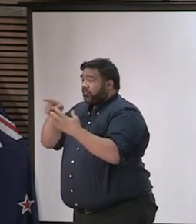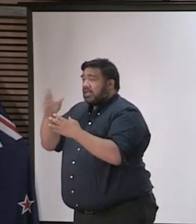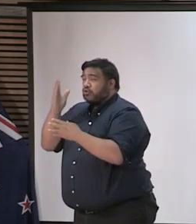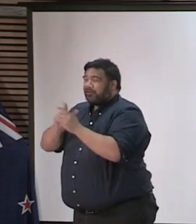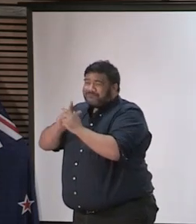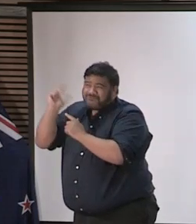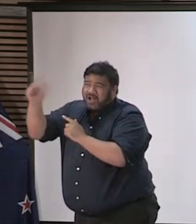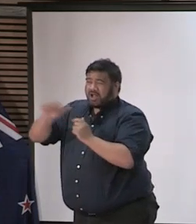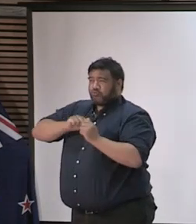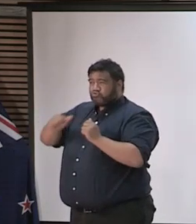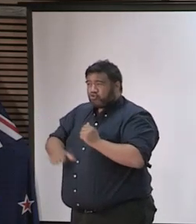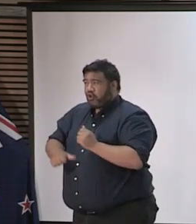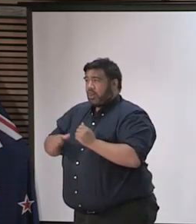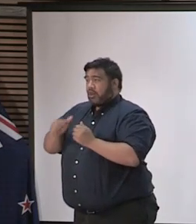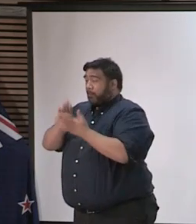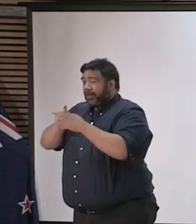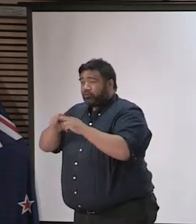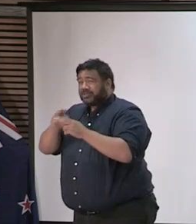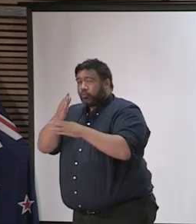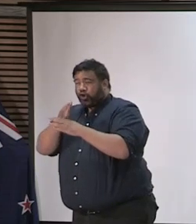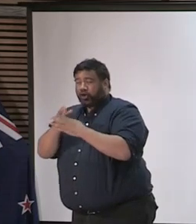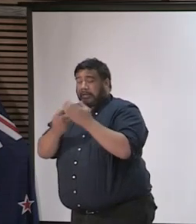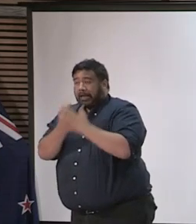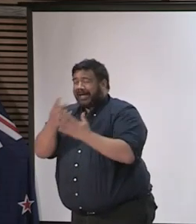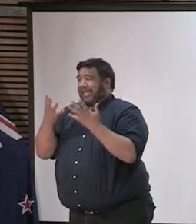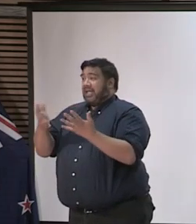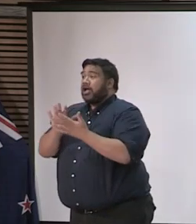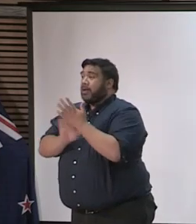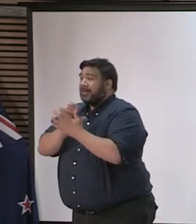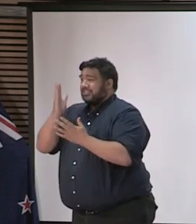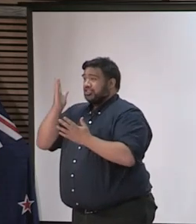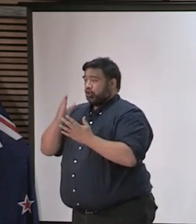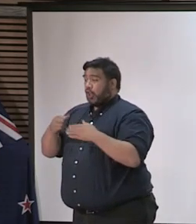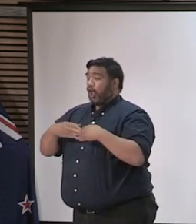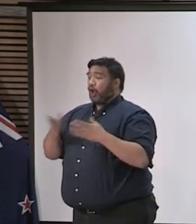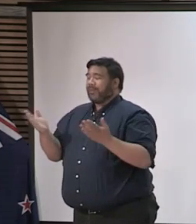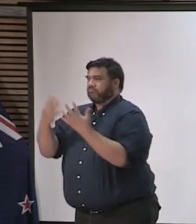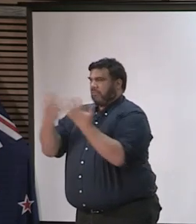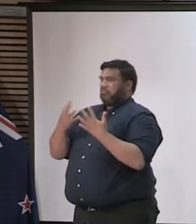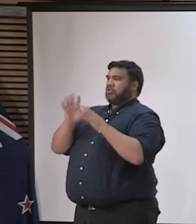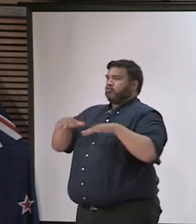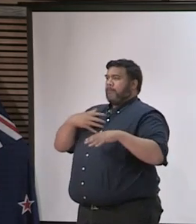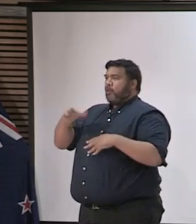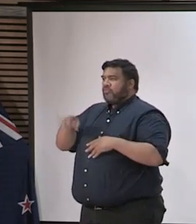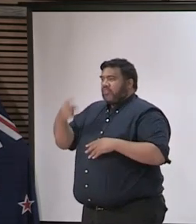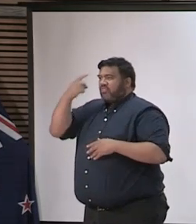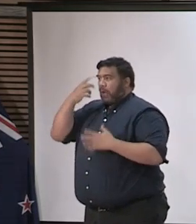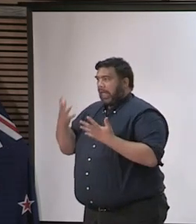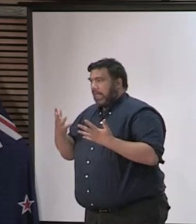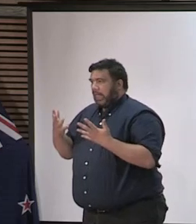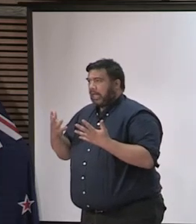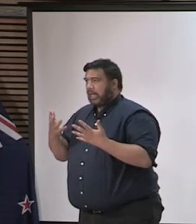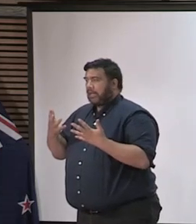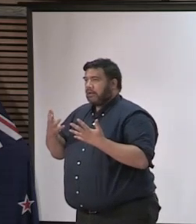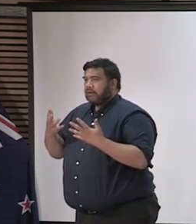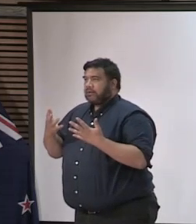the parents' work, that are going to be facing a lot more kids coming than some schools who are well set up for distance learning and may have more parents at